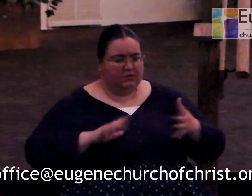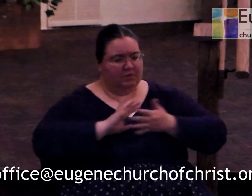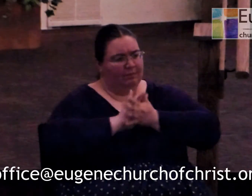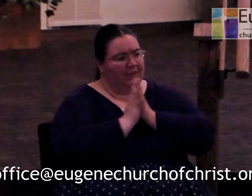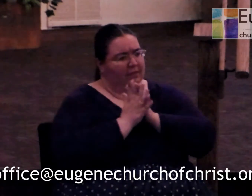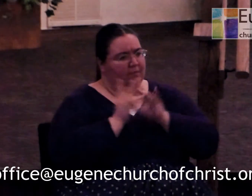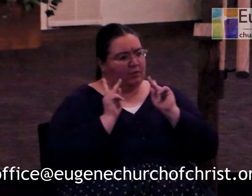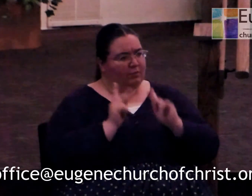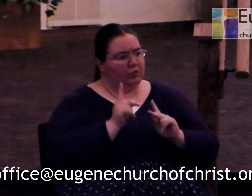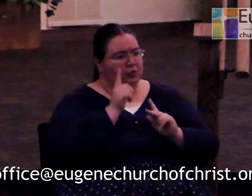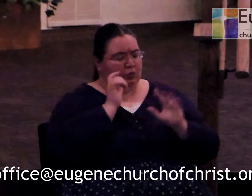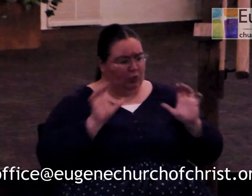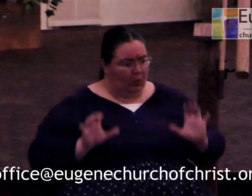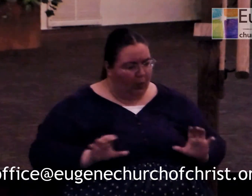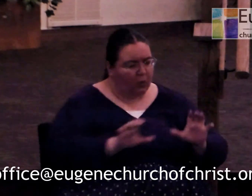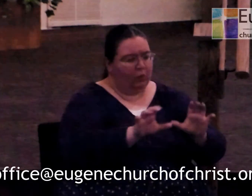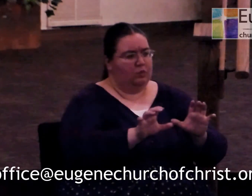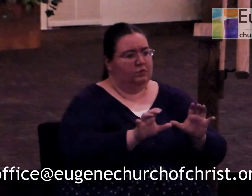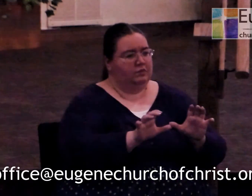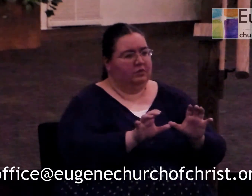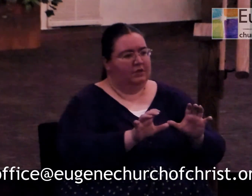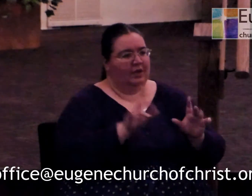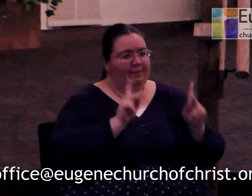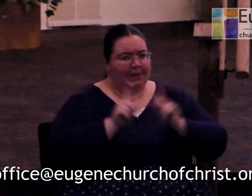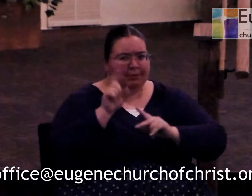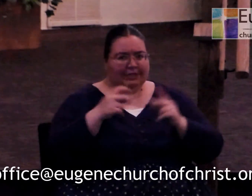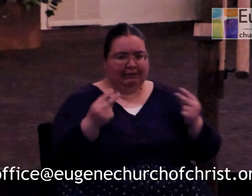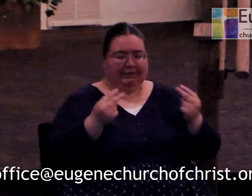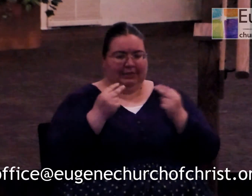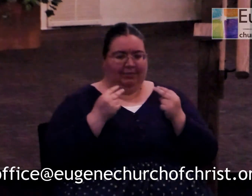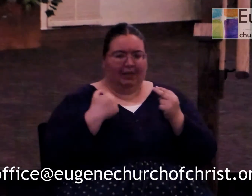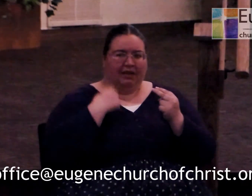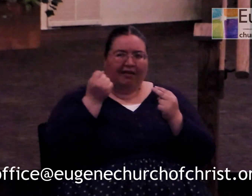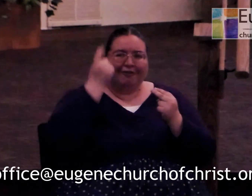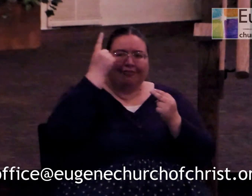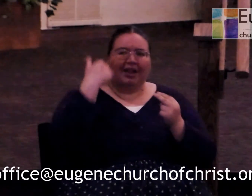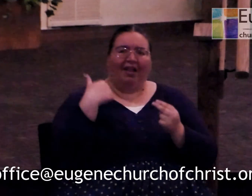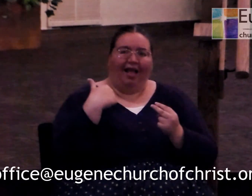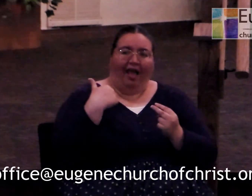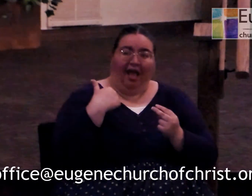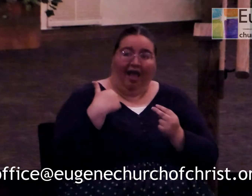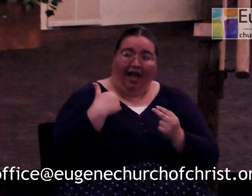see me and understand that this is something that I talk about. This is something I care about.